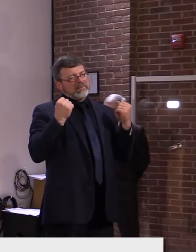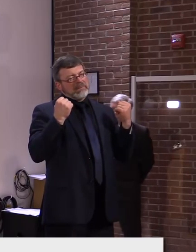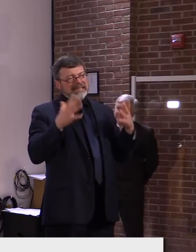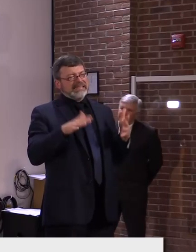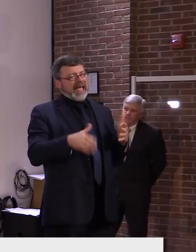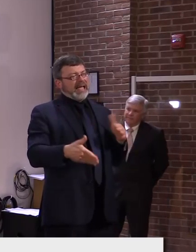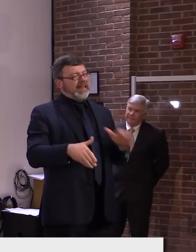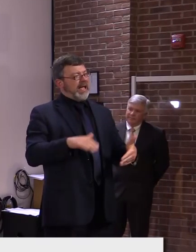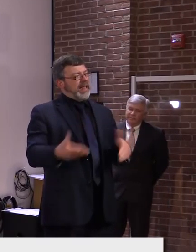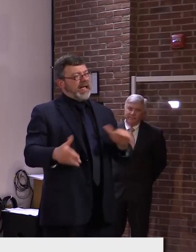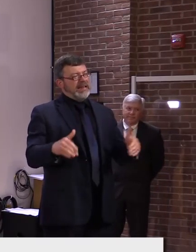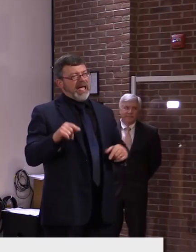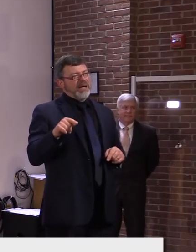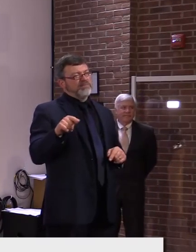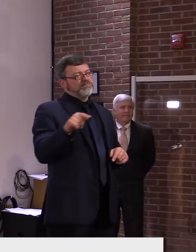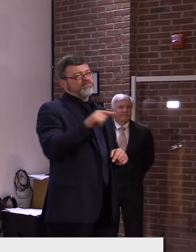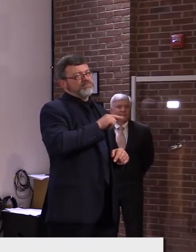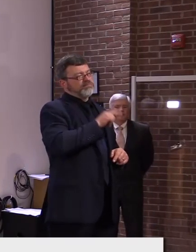we should all feel